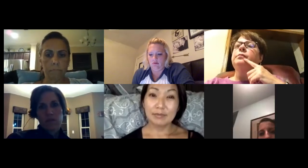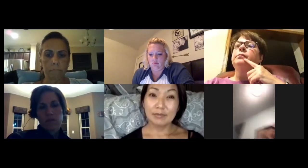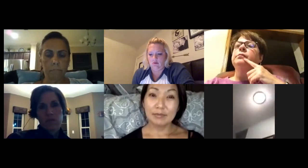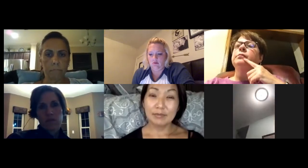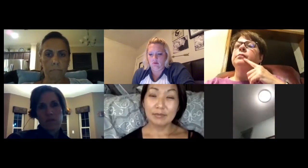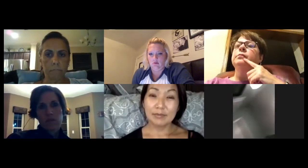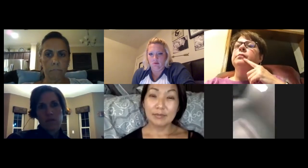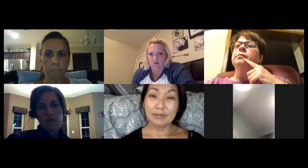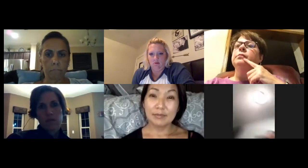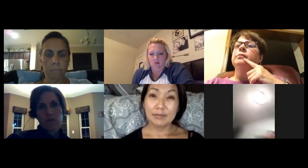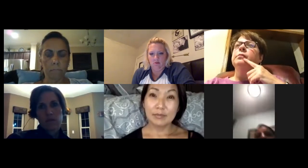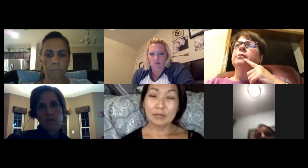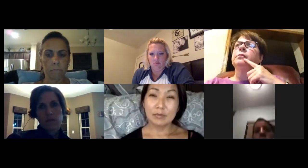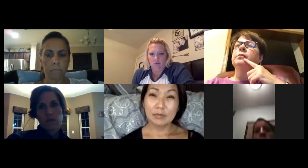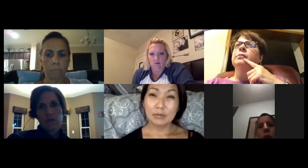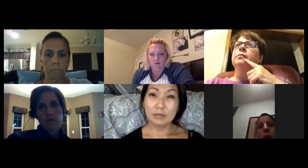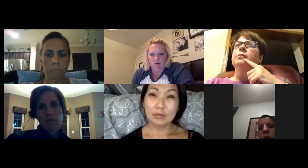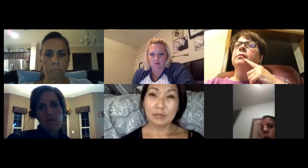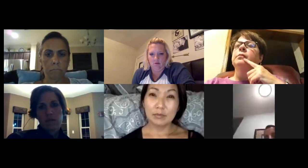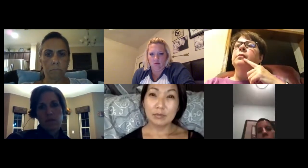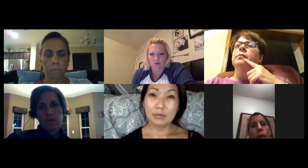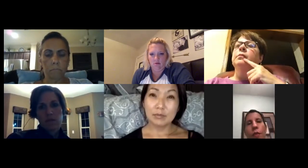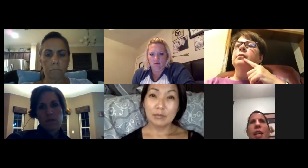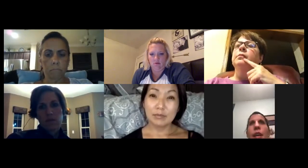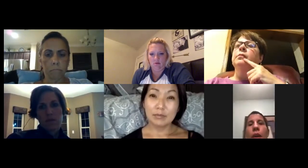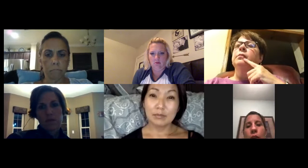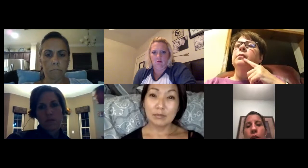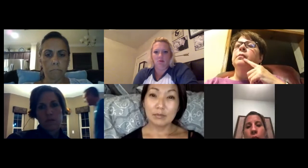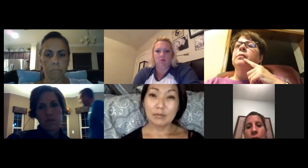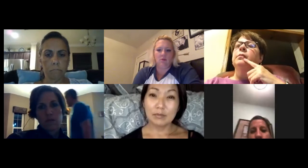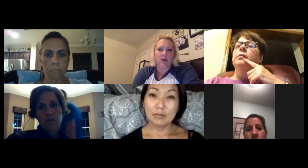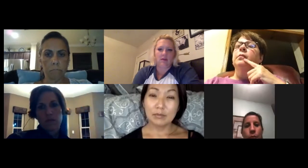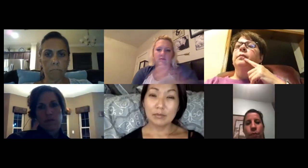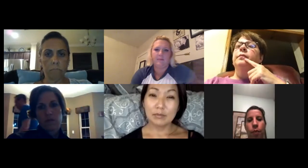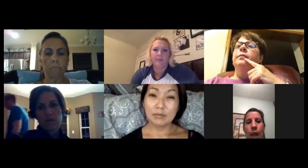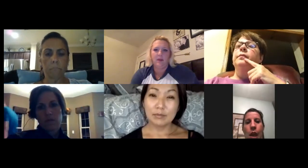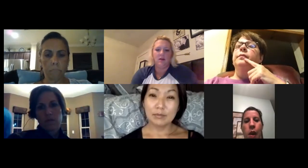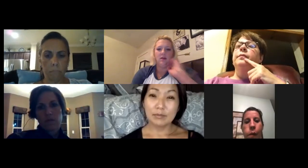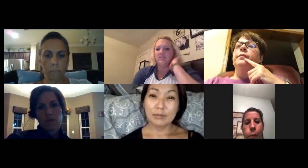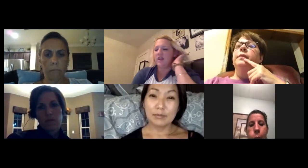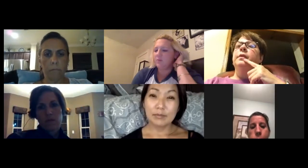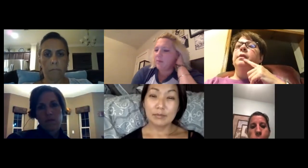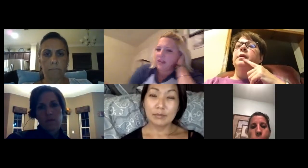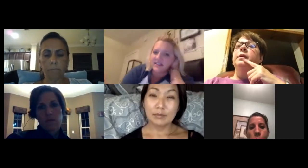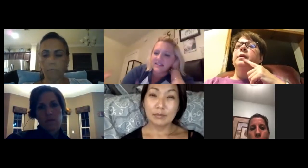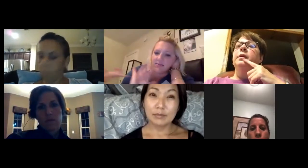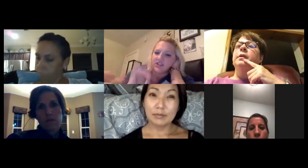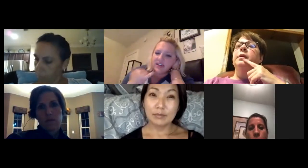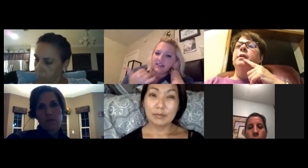not there long enough really for like in-depth conversations. right. So I remember last yeah. week was us